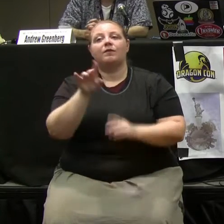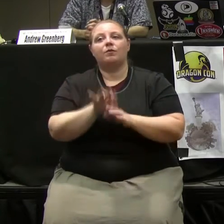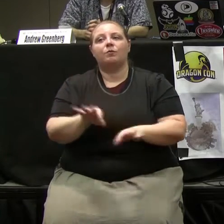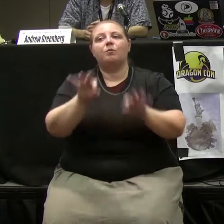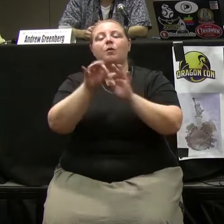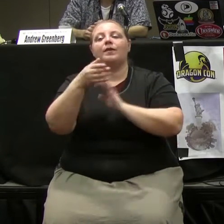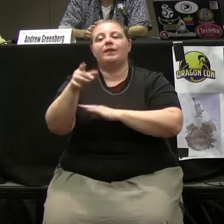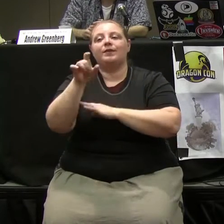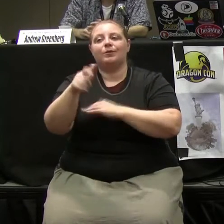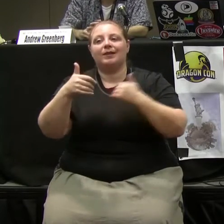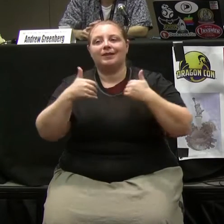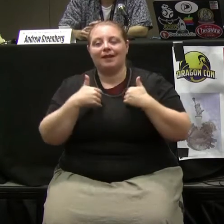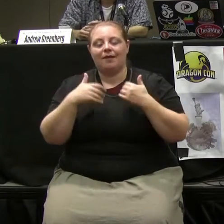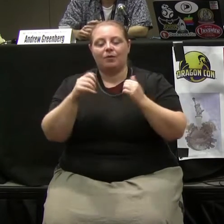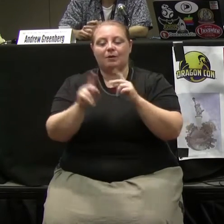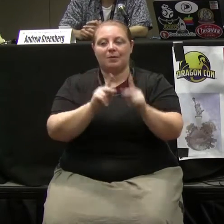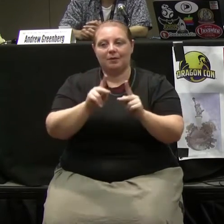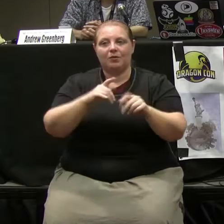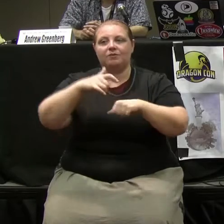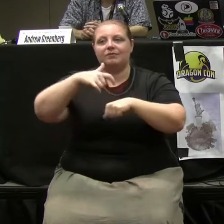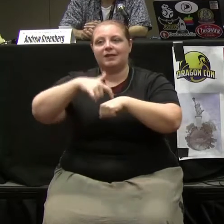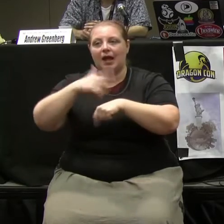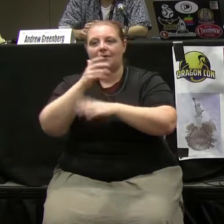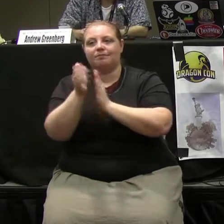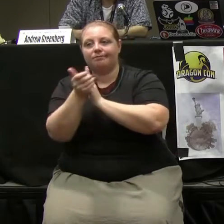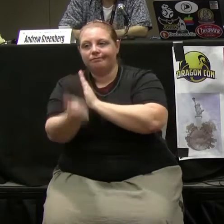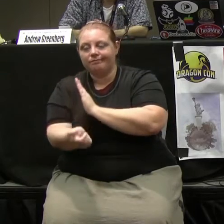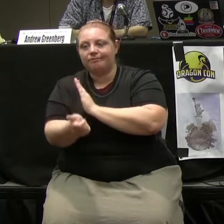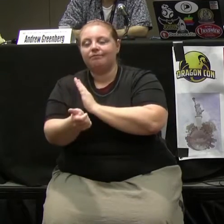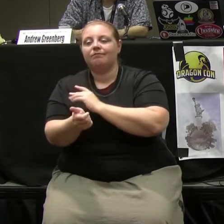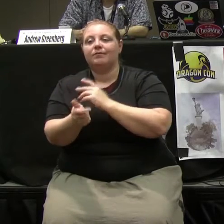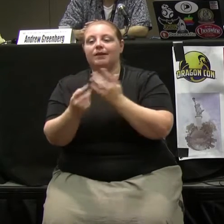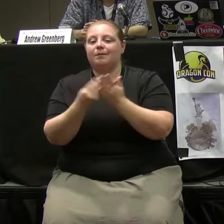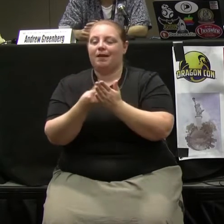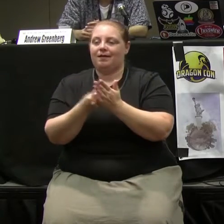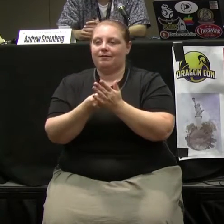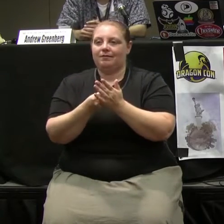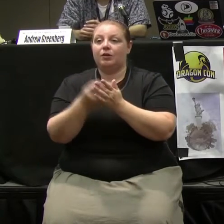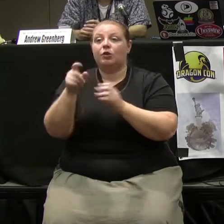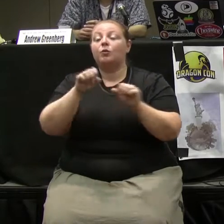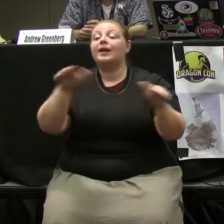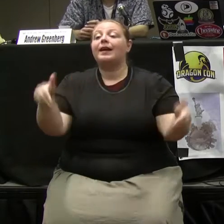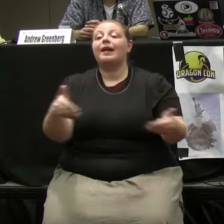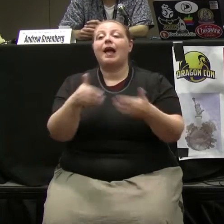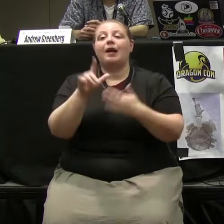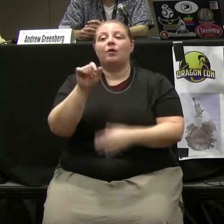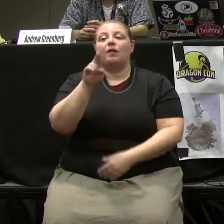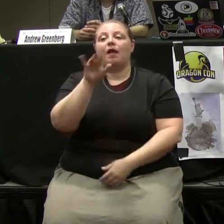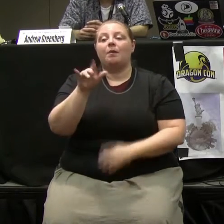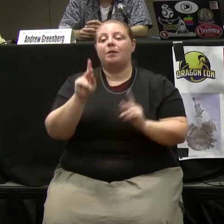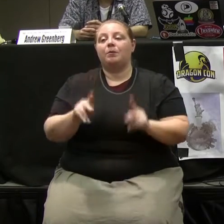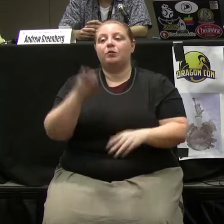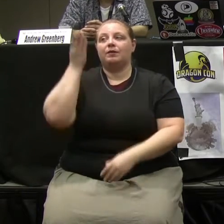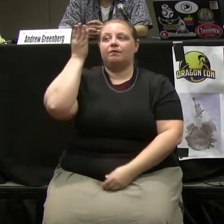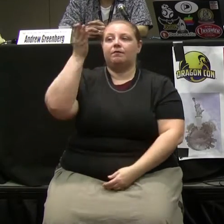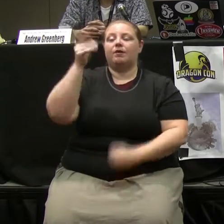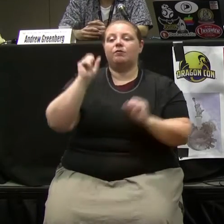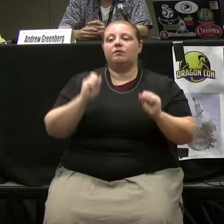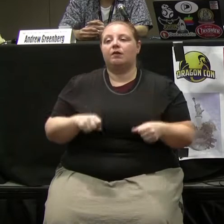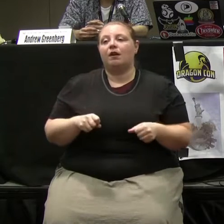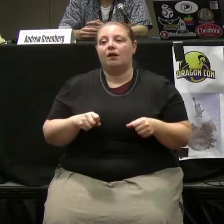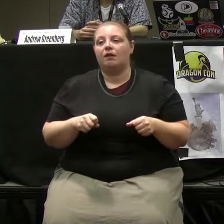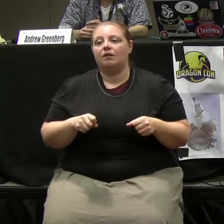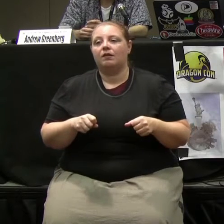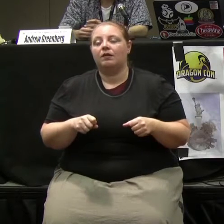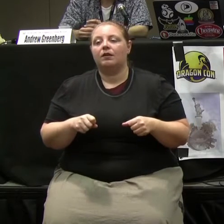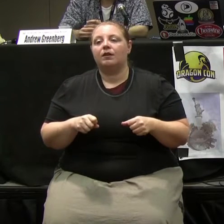up there with people and time and expertise. One of the things they can do you is you can hire a lobbyist down there. And